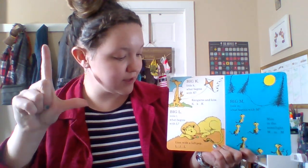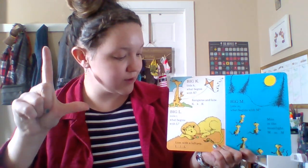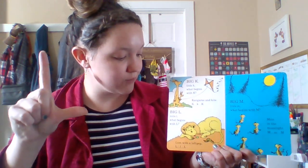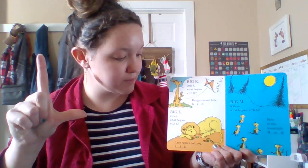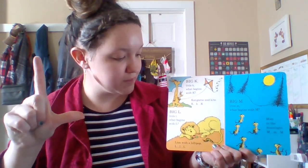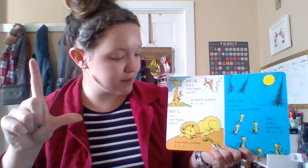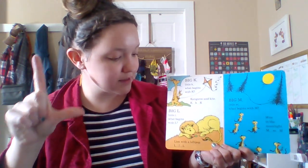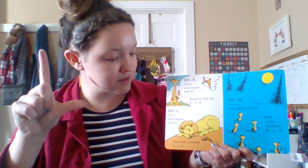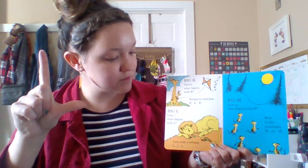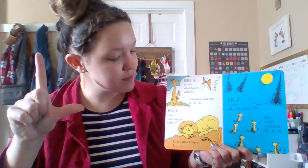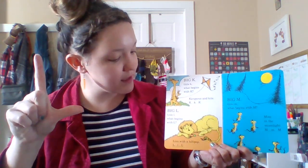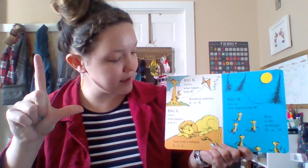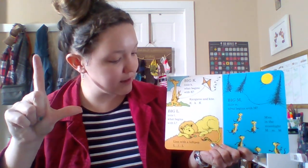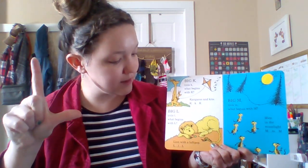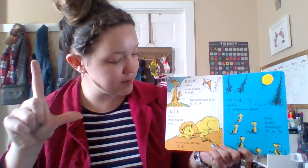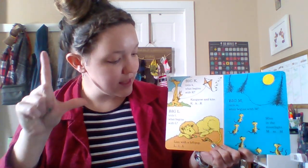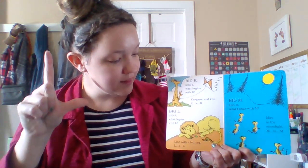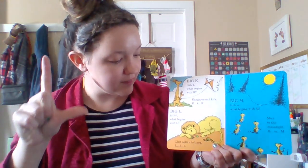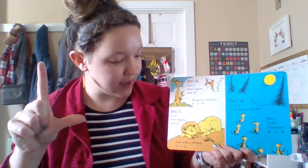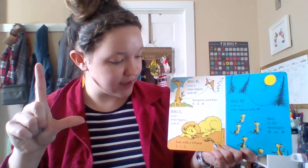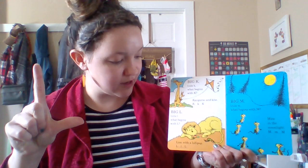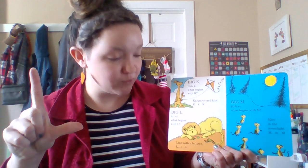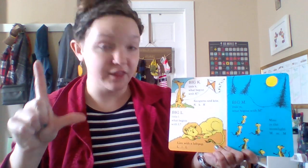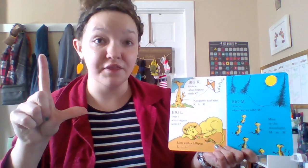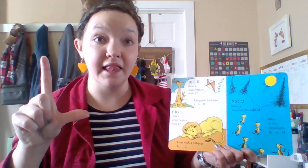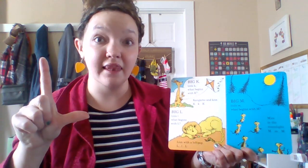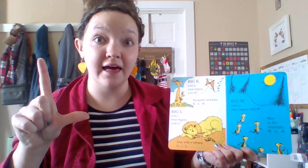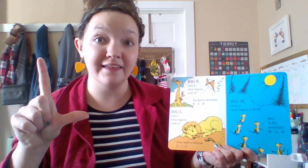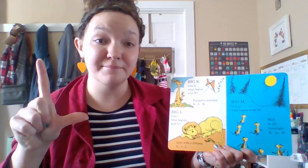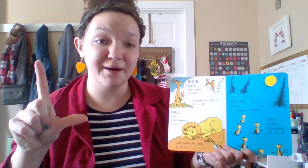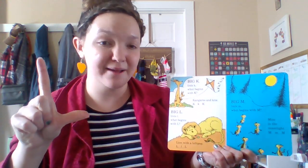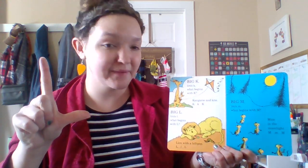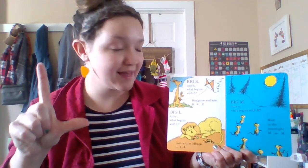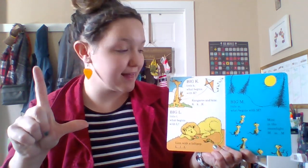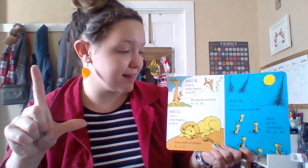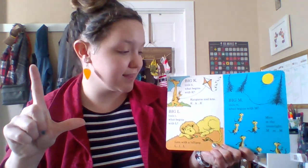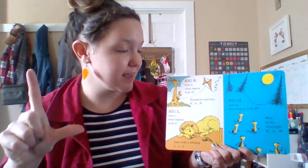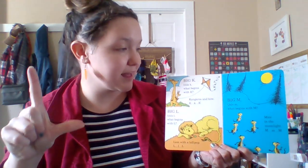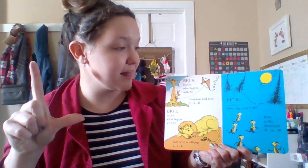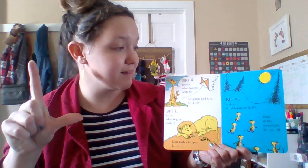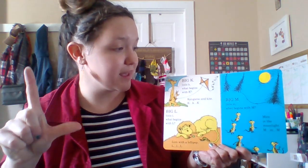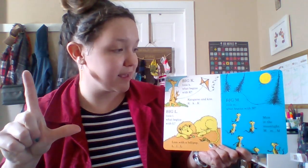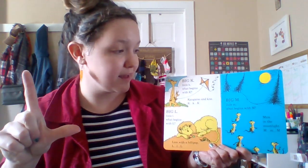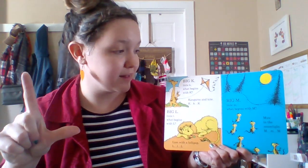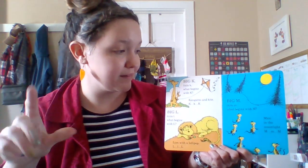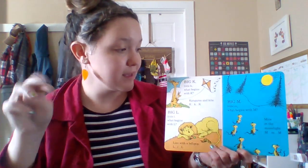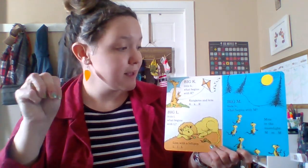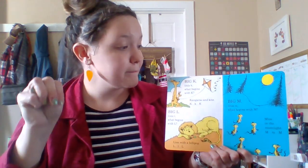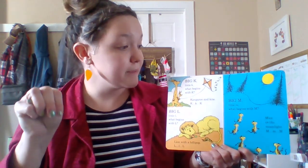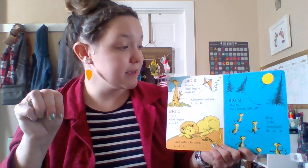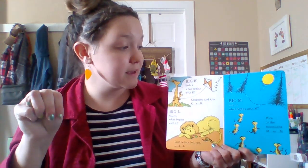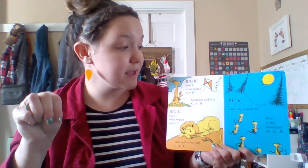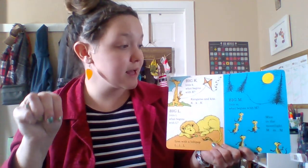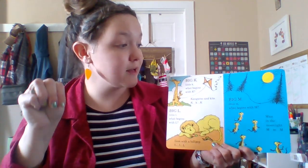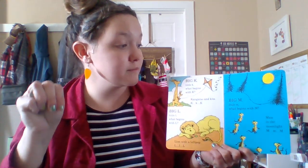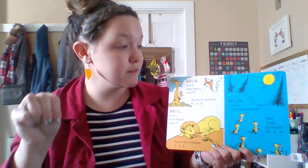L, what begins with L? Lion with a lollipop, L, L, L. Big M,